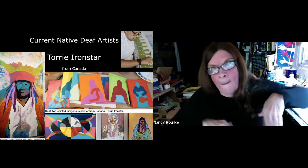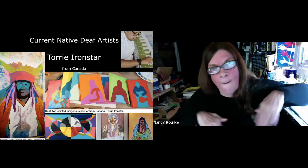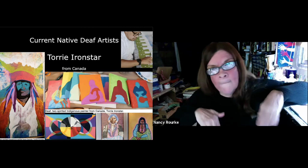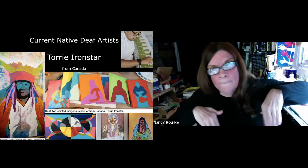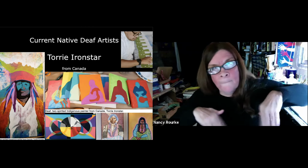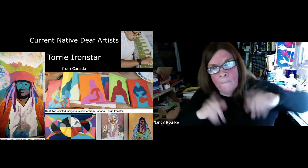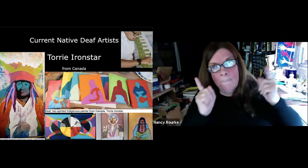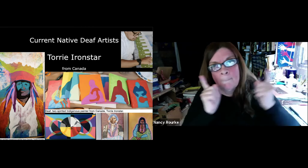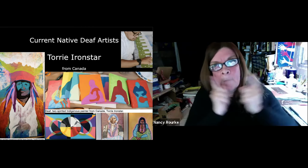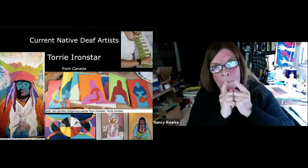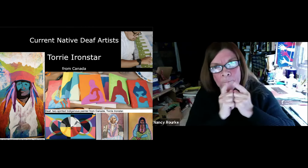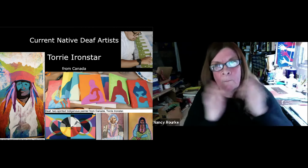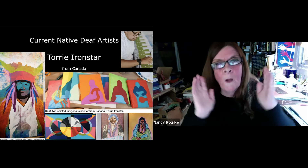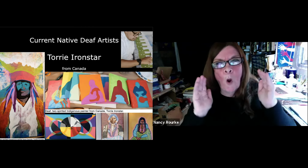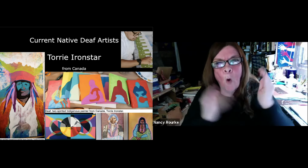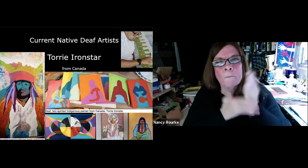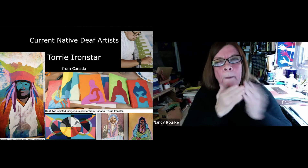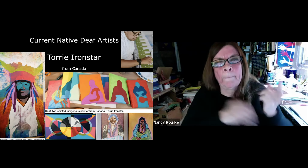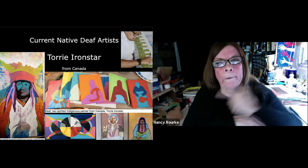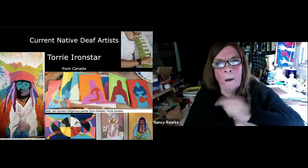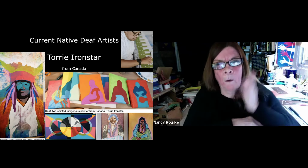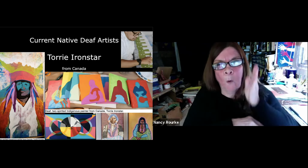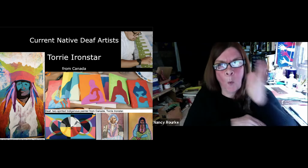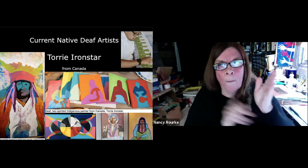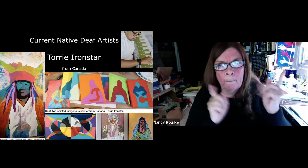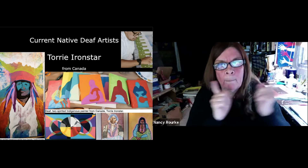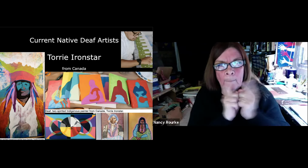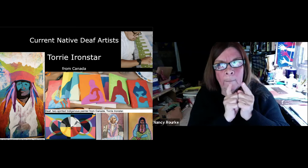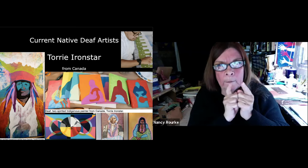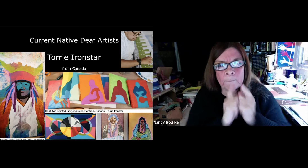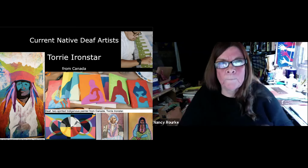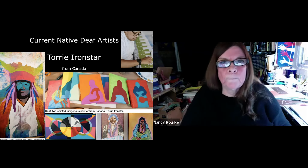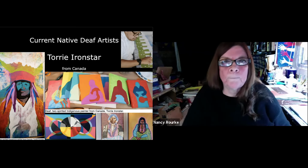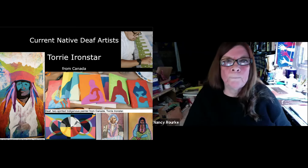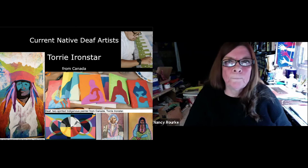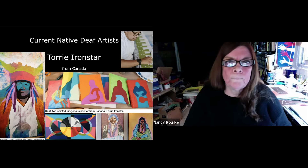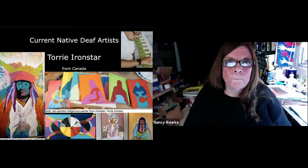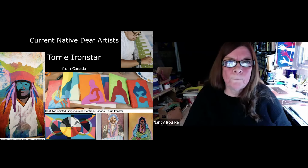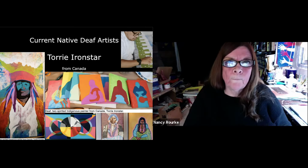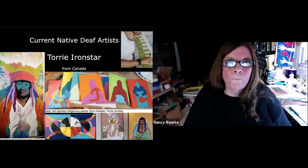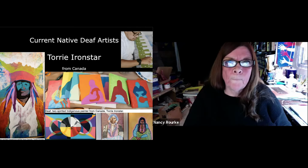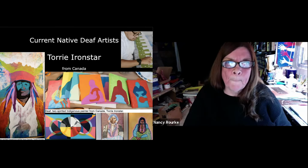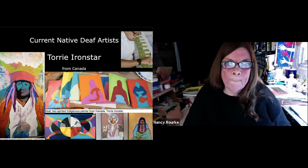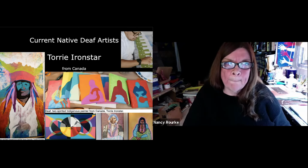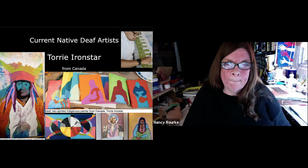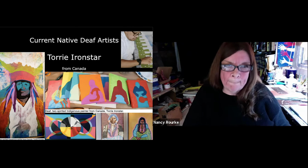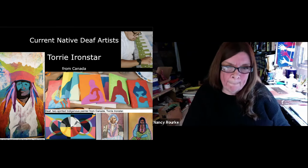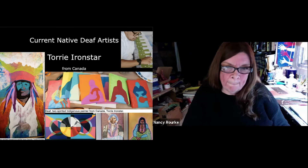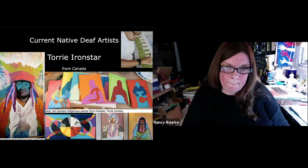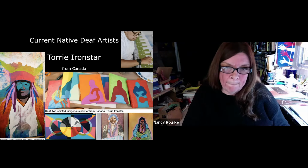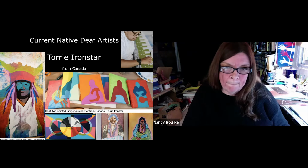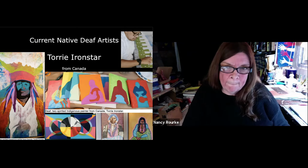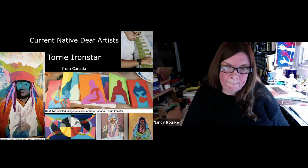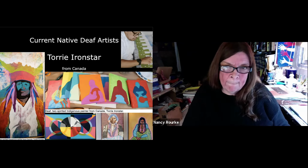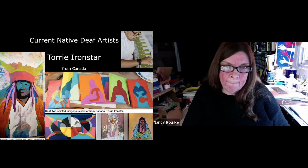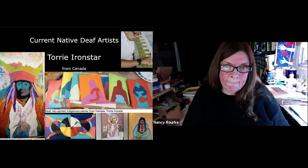I have not had the pleasure of meeting yet. I am hopeful that I will have a chance to meet them someday in the